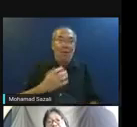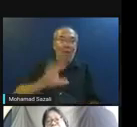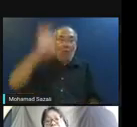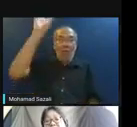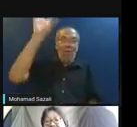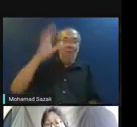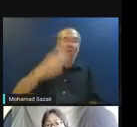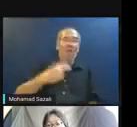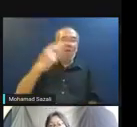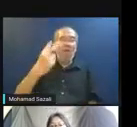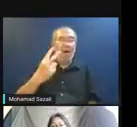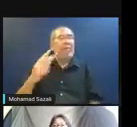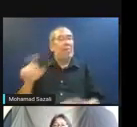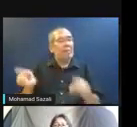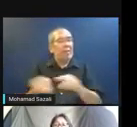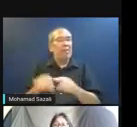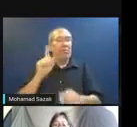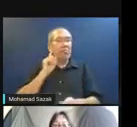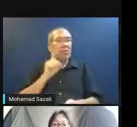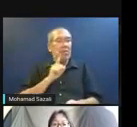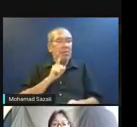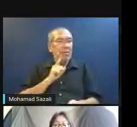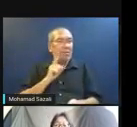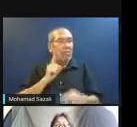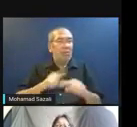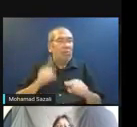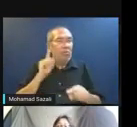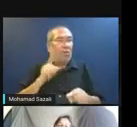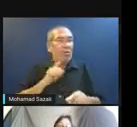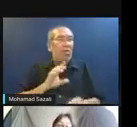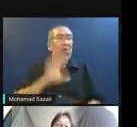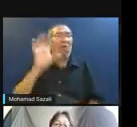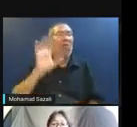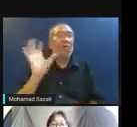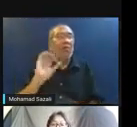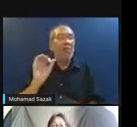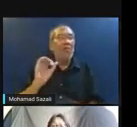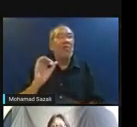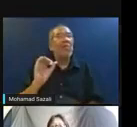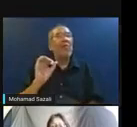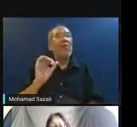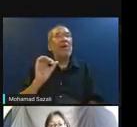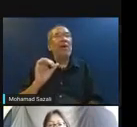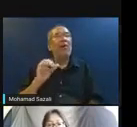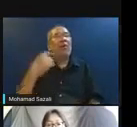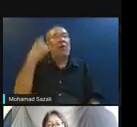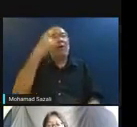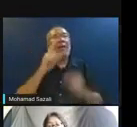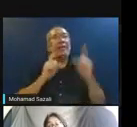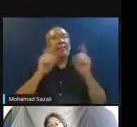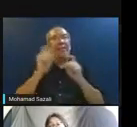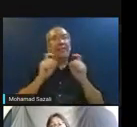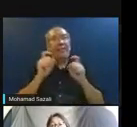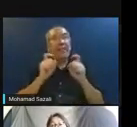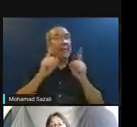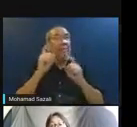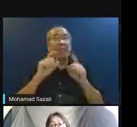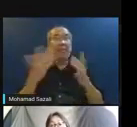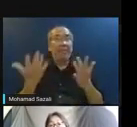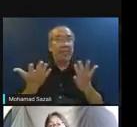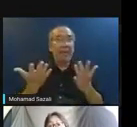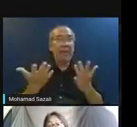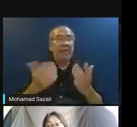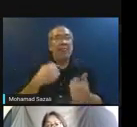and being sad. But if the person is angry, the pitch is higher, and very loud. So we know